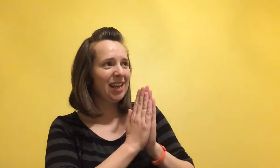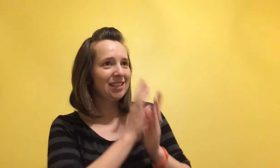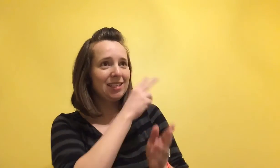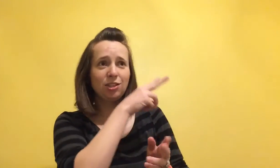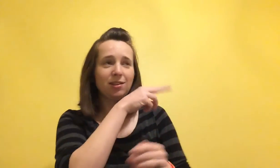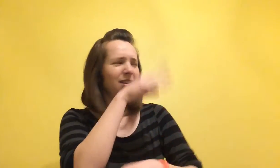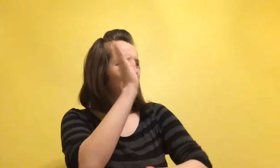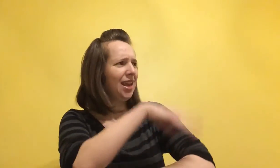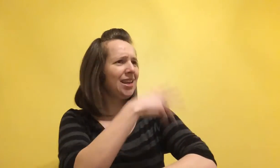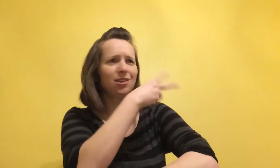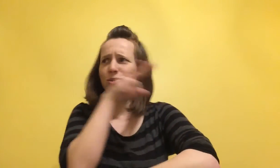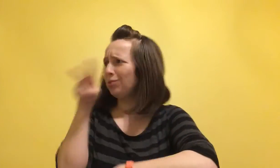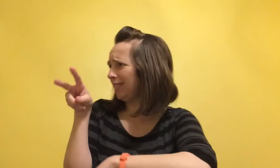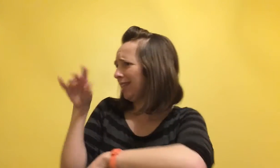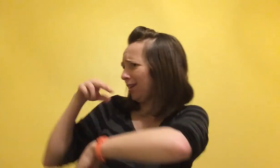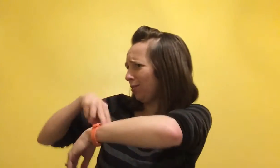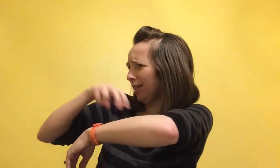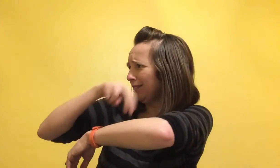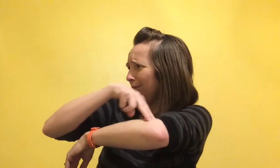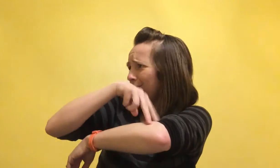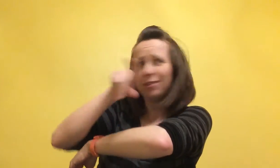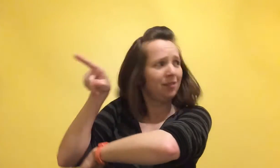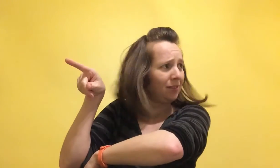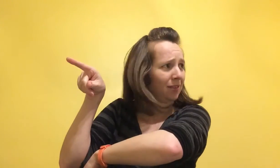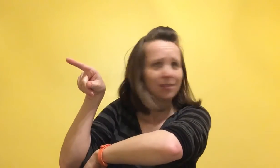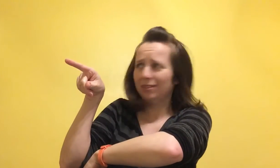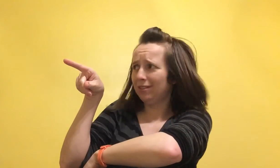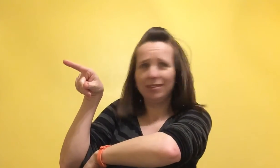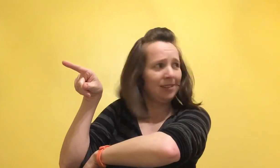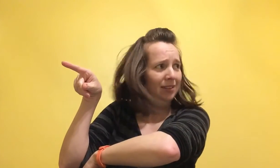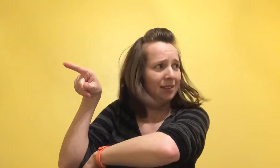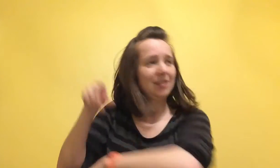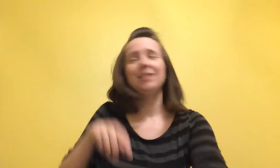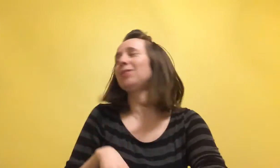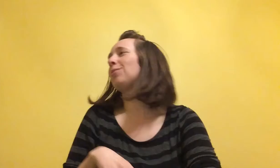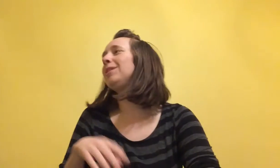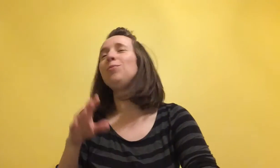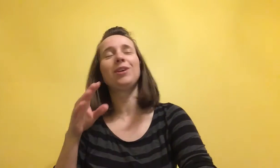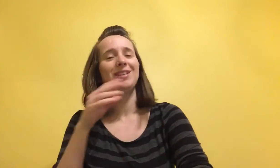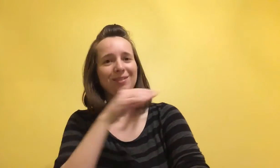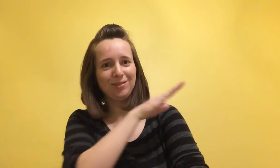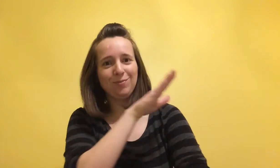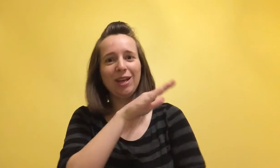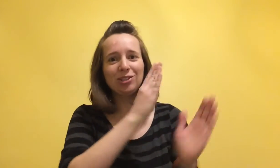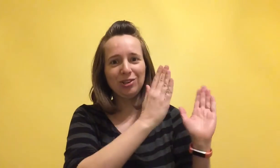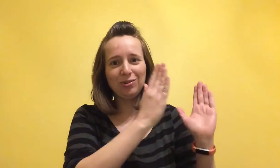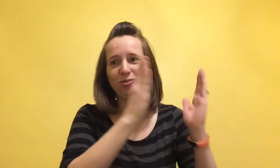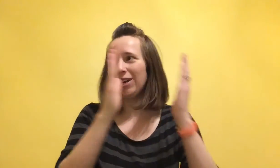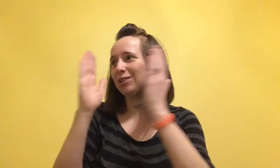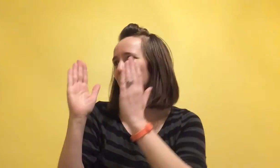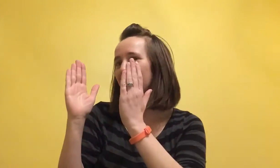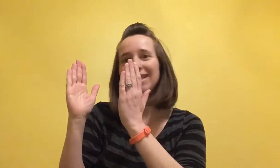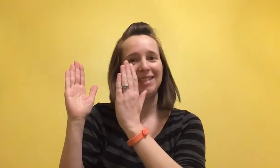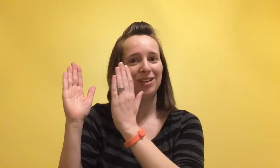ask, hey, did you see that grasshopper? So you make sure you try to direct the attention